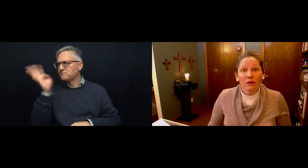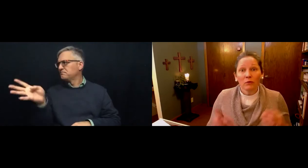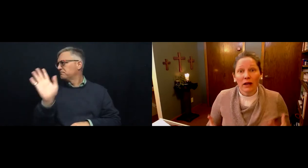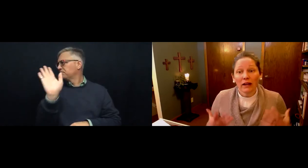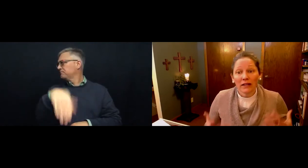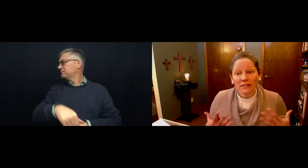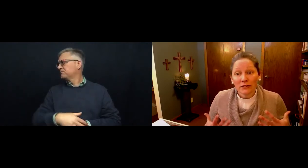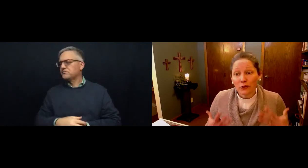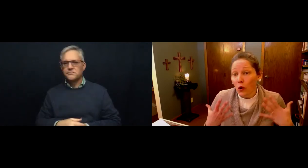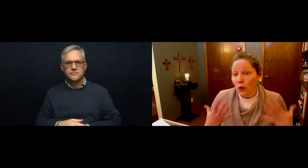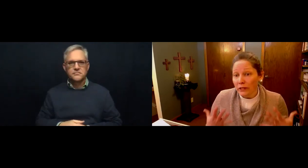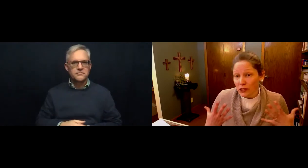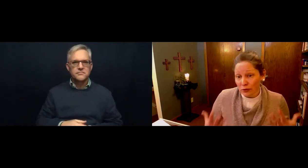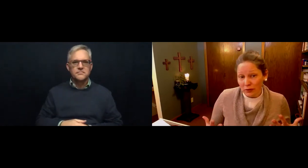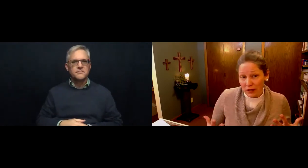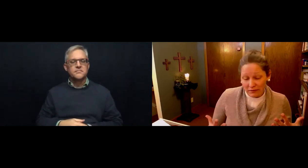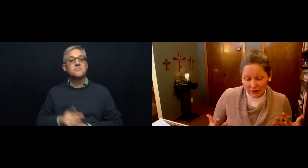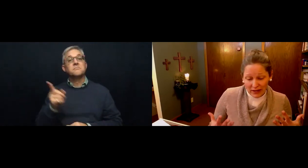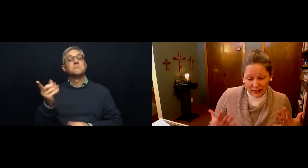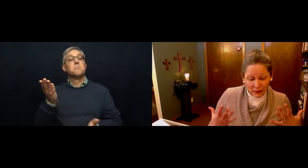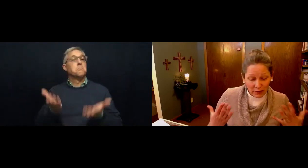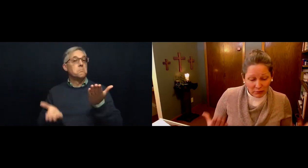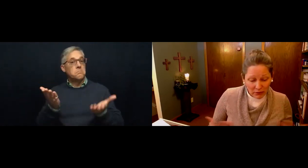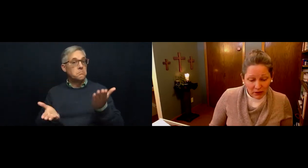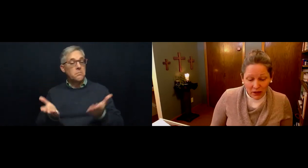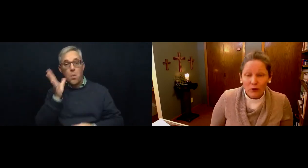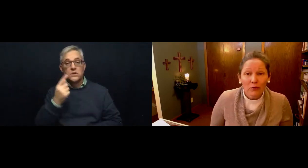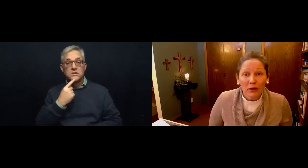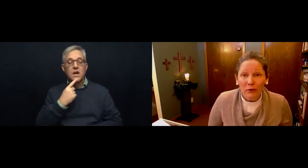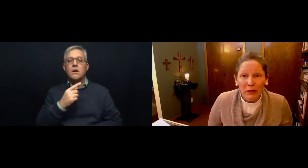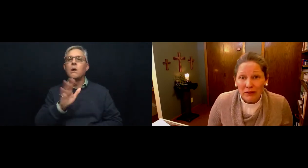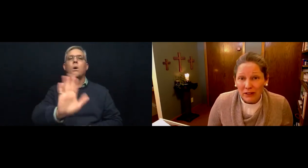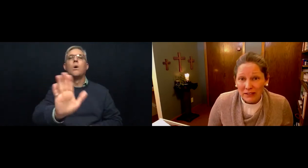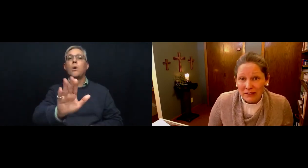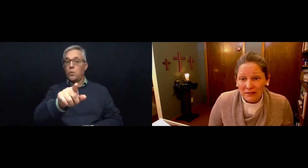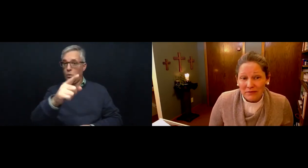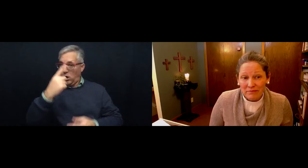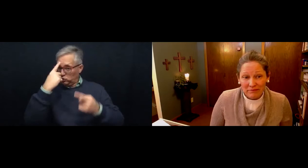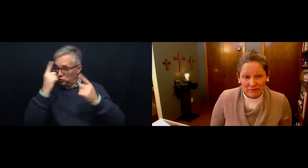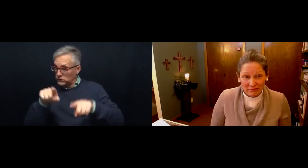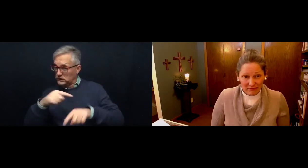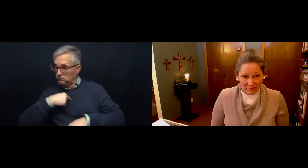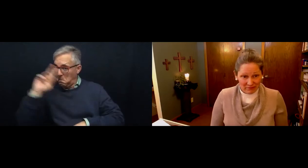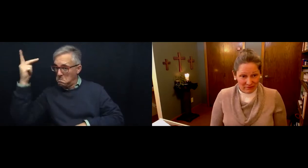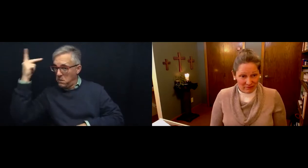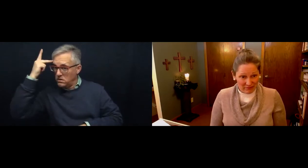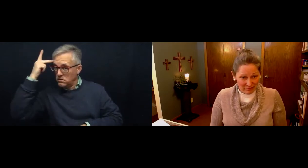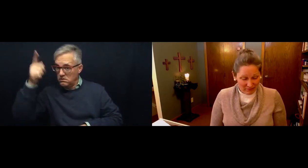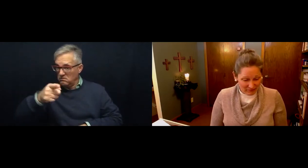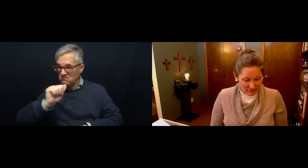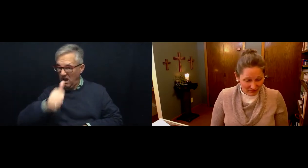They will want us to only show love to people who agree with us.